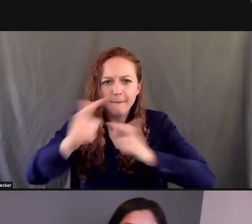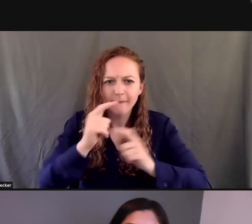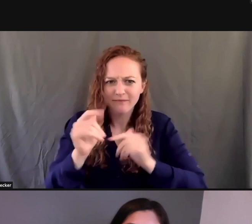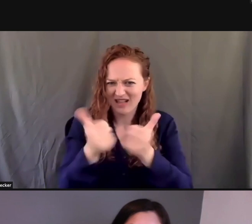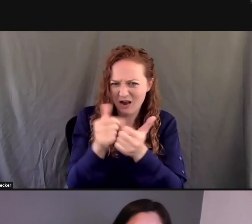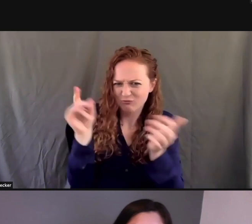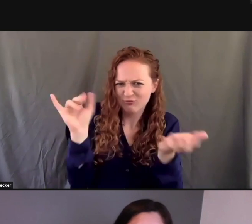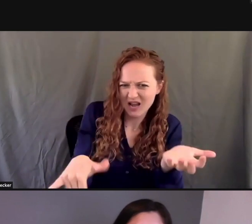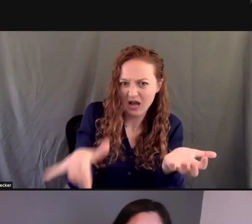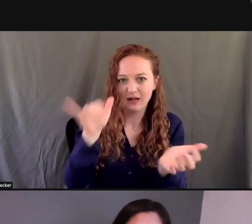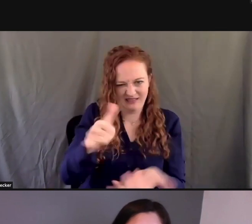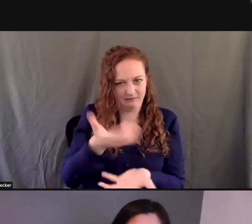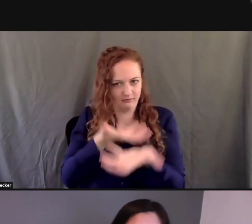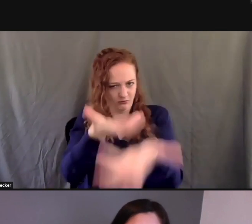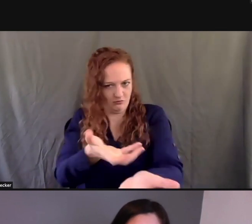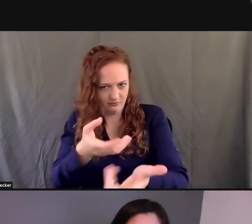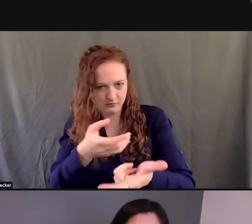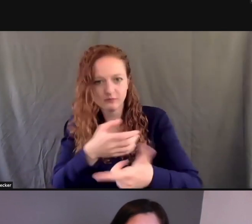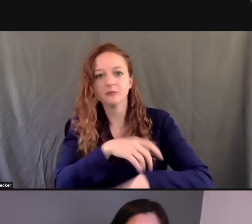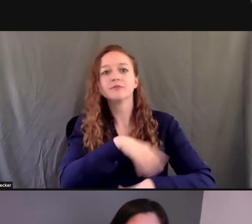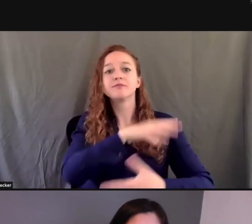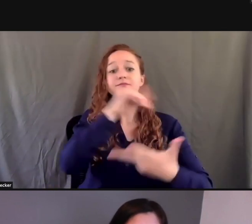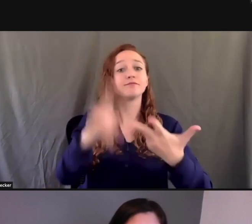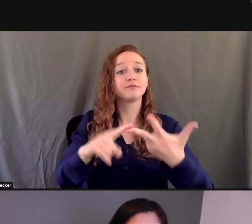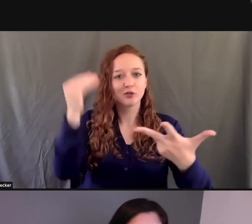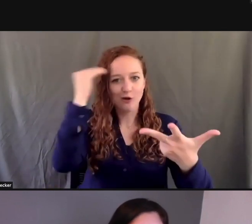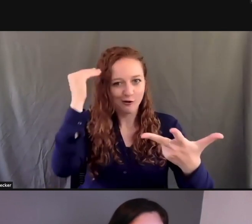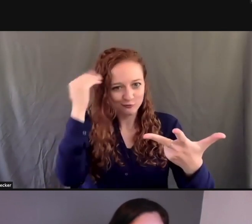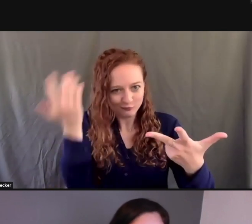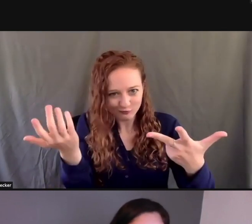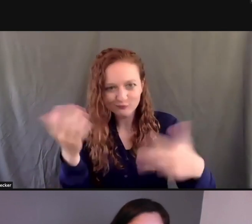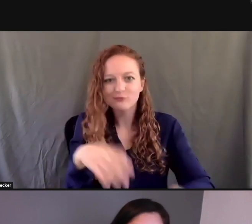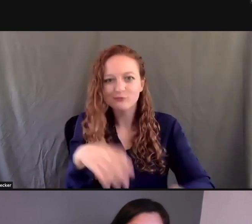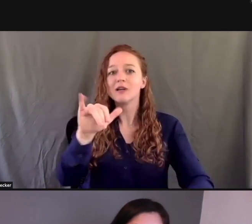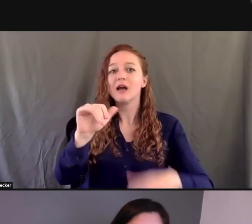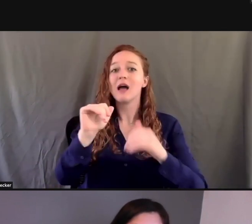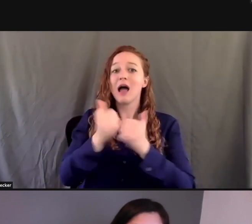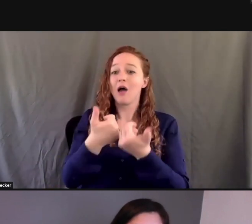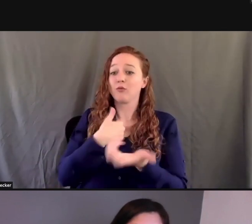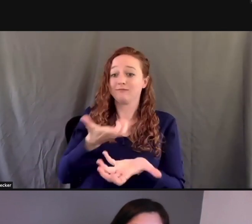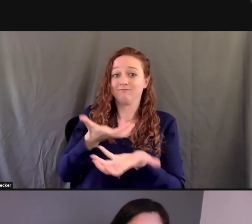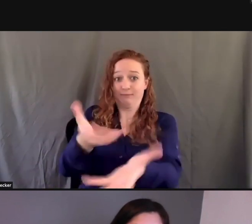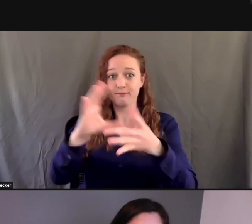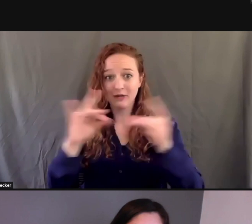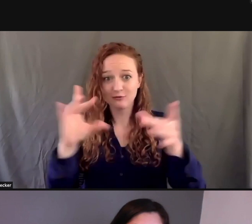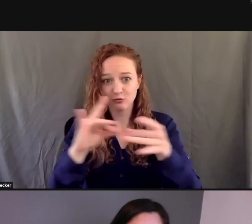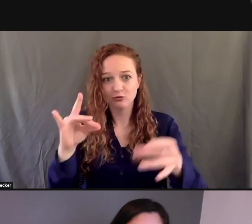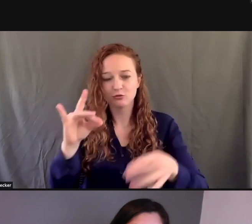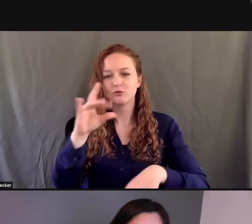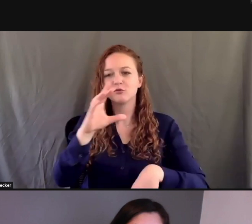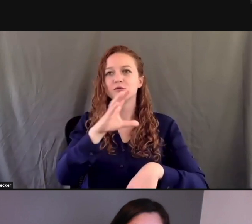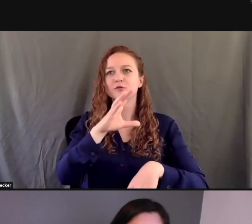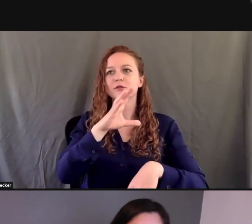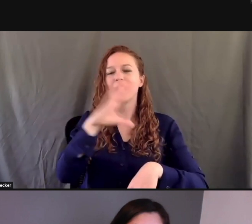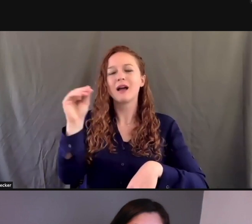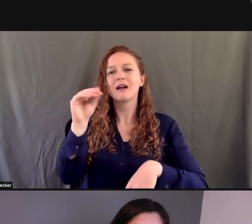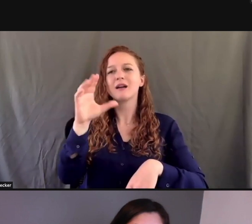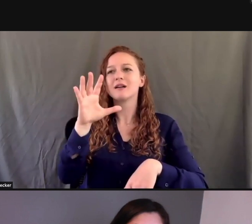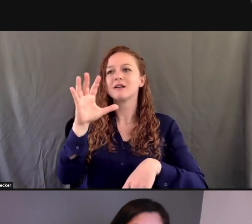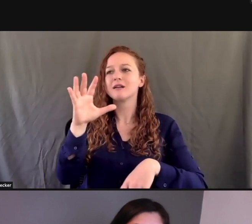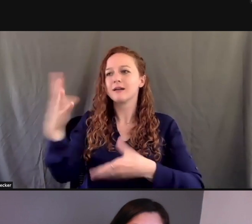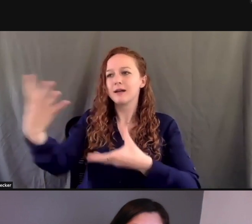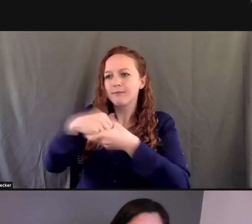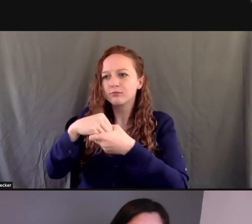So with that, good scientists, communication, one is vocabulary, two would